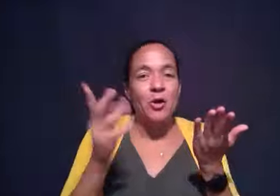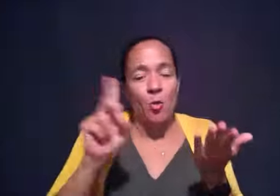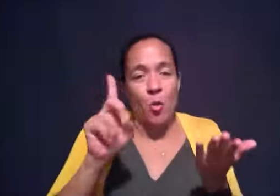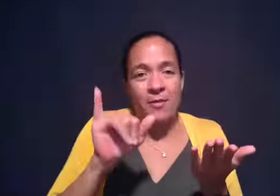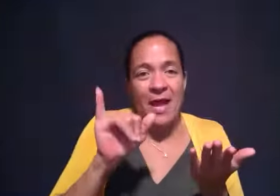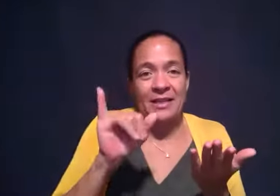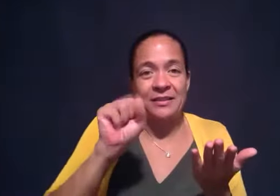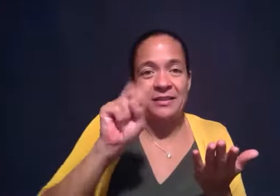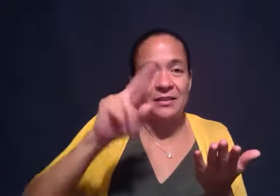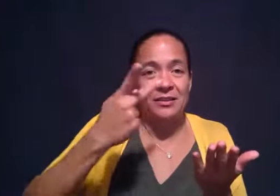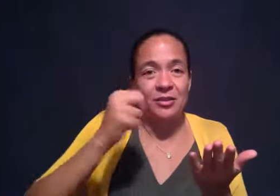I would just stop.